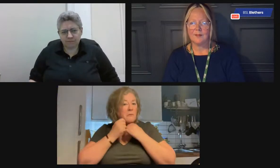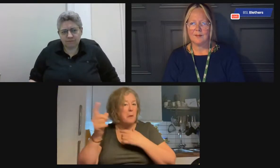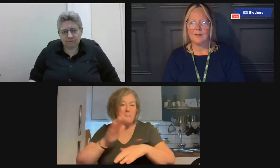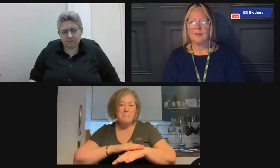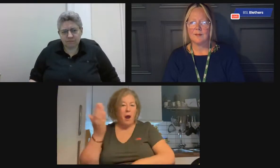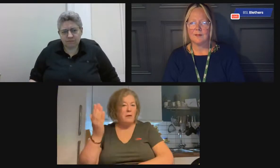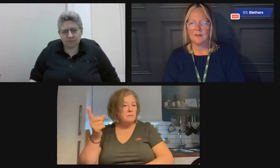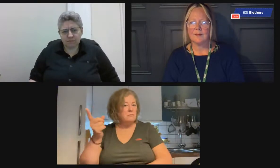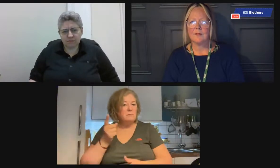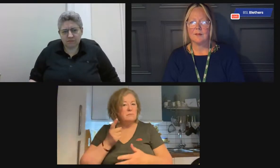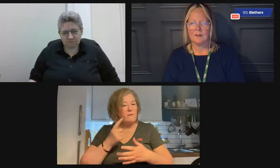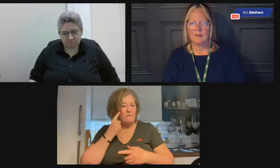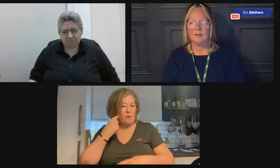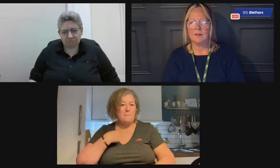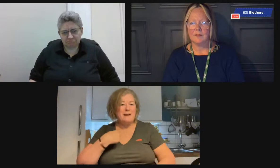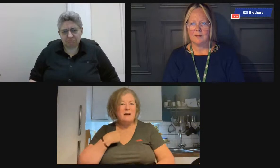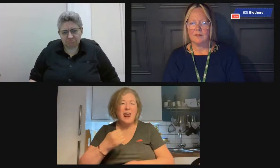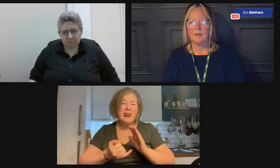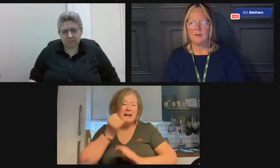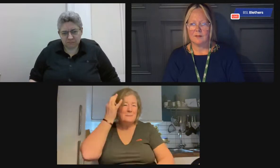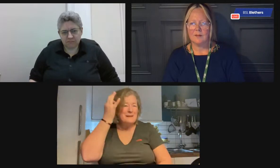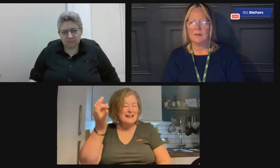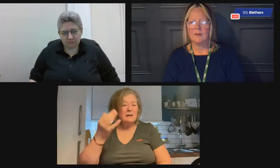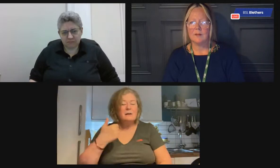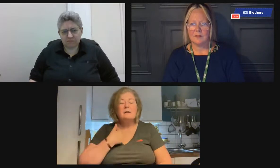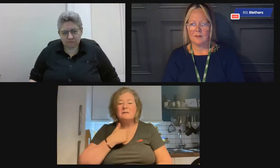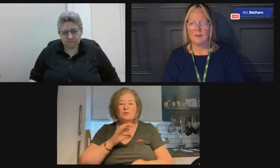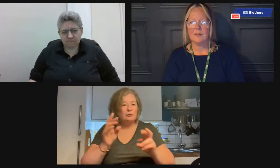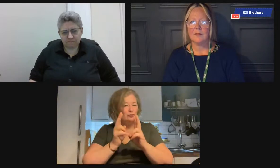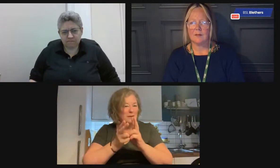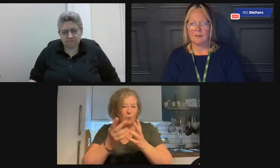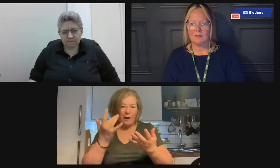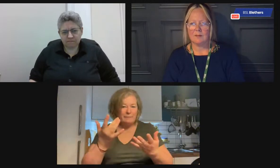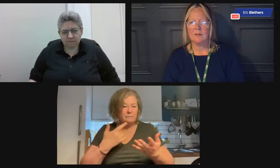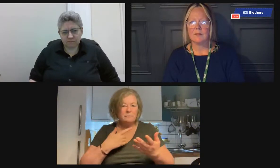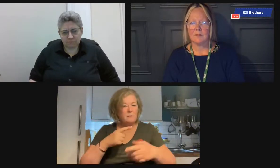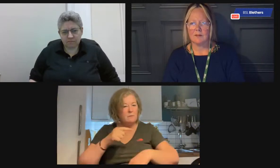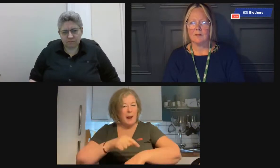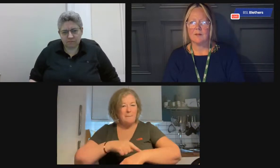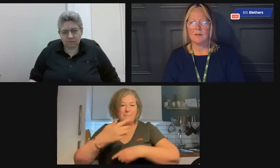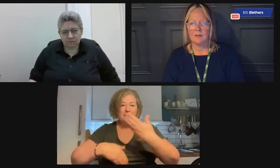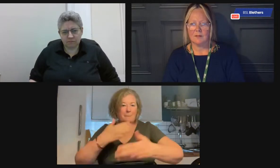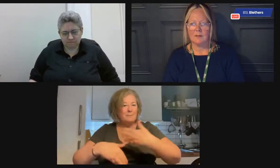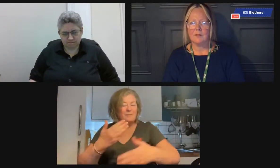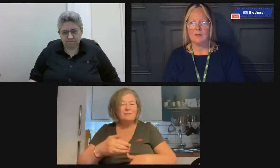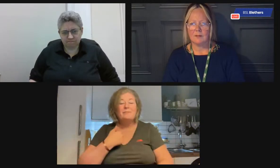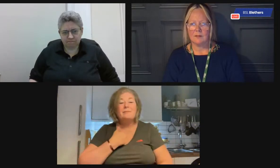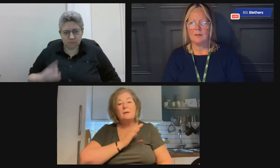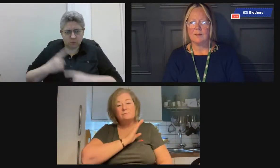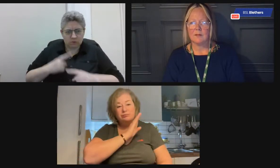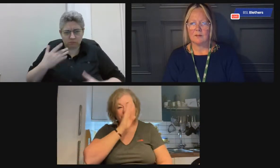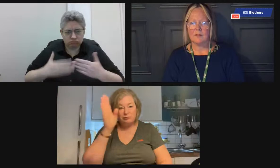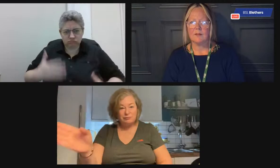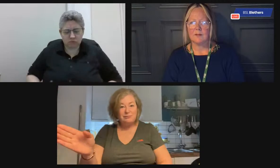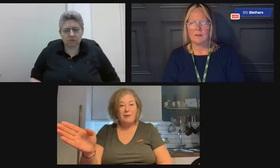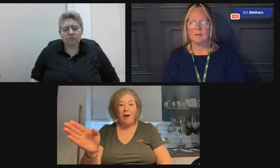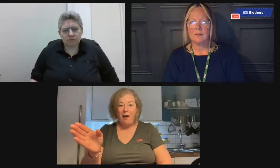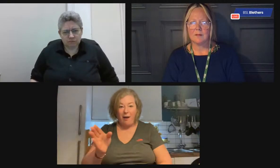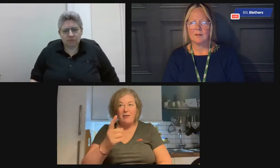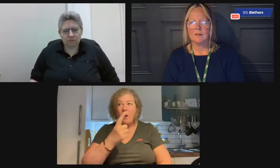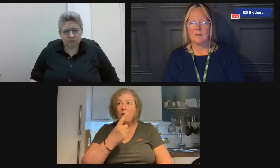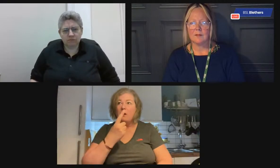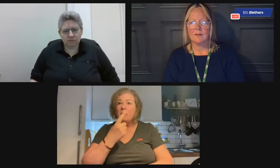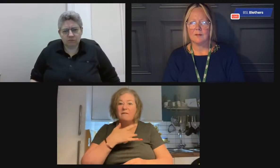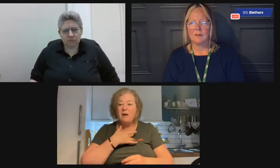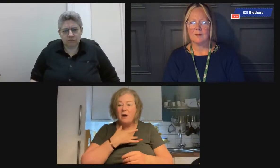through breast cancer. That's quite She helpful. Mm. Yeah, it was actually. She immediately took her mask down to tell me. I couldn't get an interpret because it was